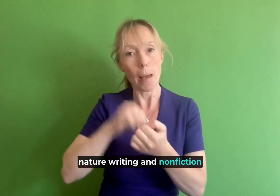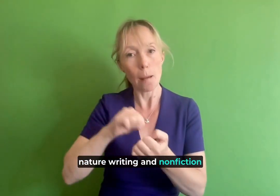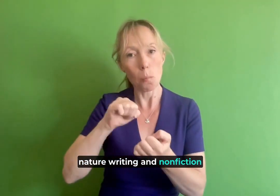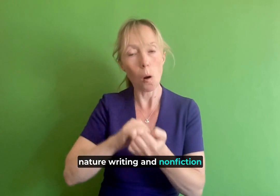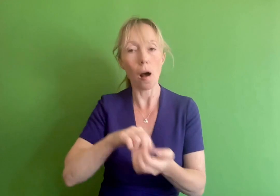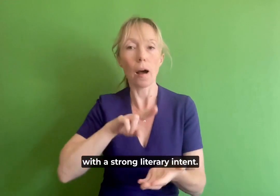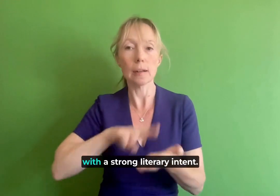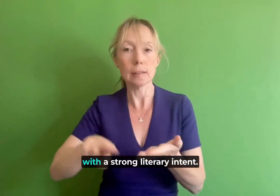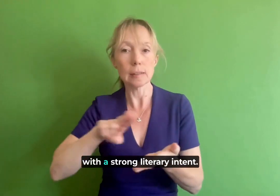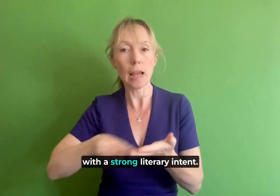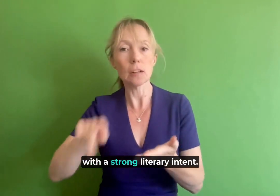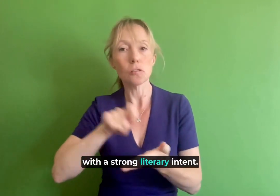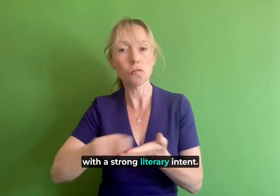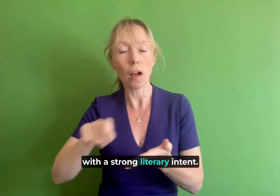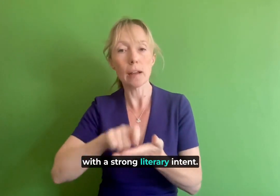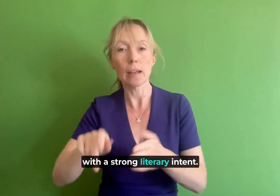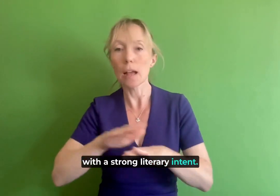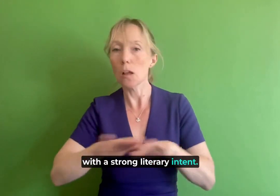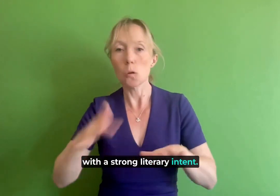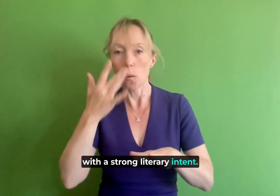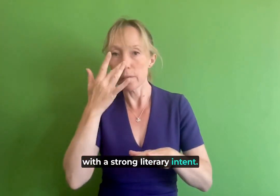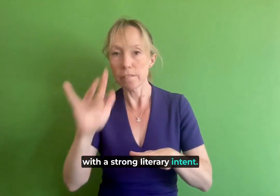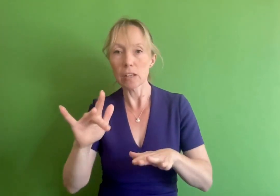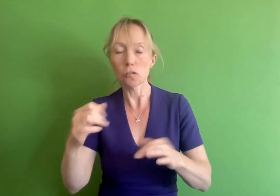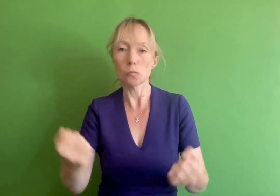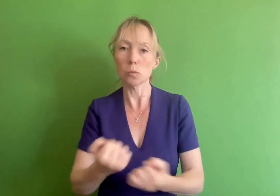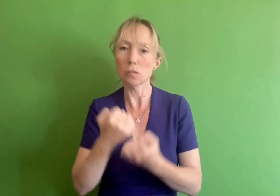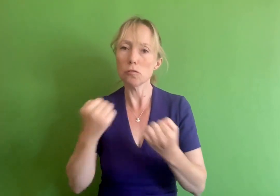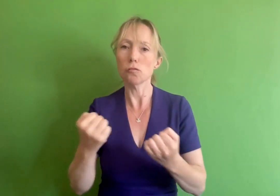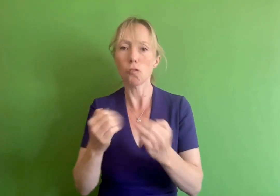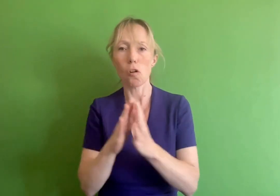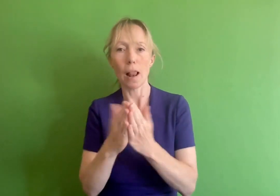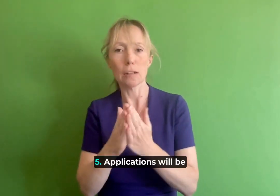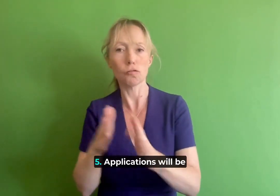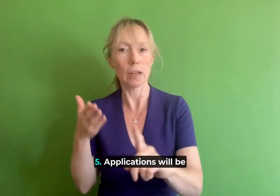non-fiction with a strong literary intent. 5.